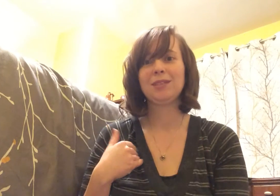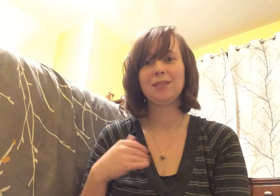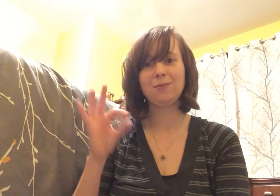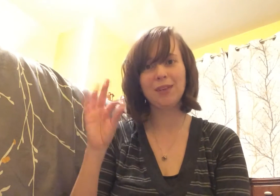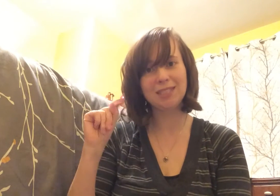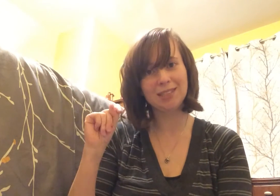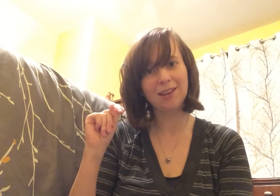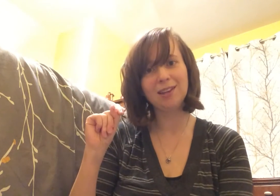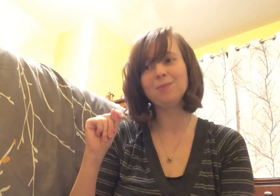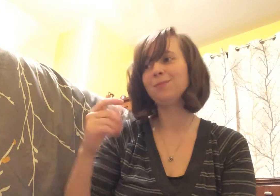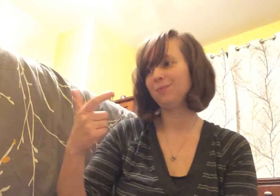to FaceTime